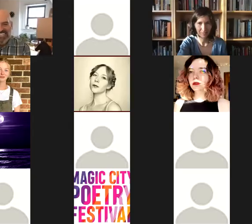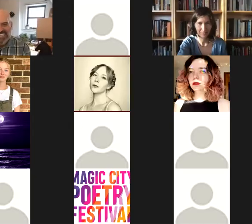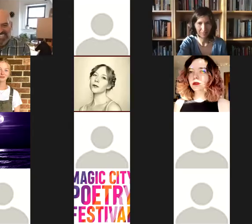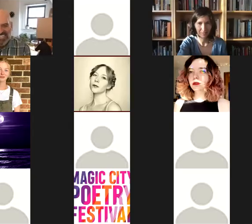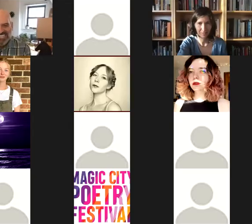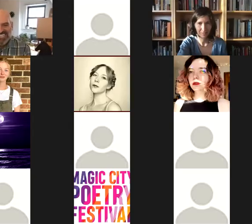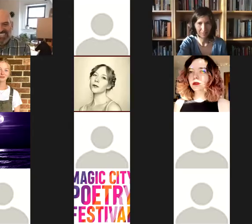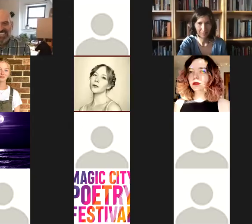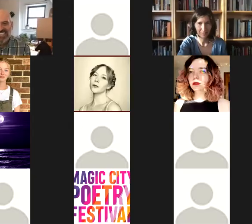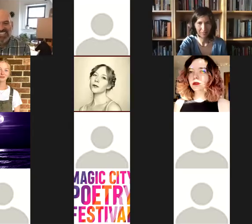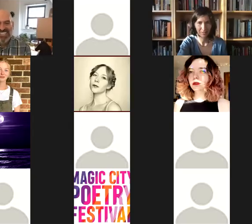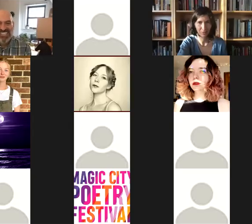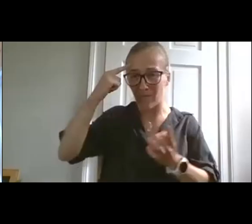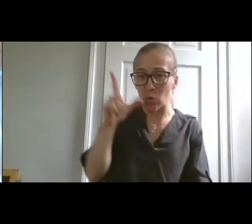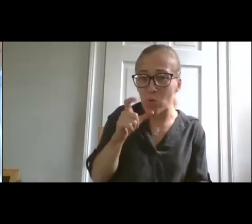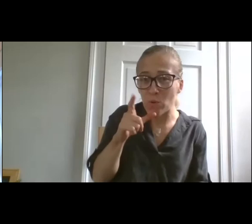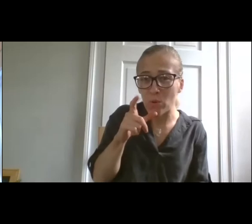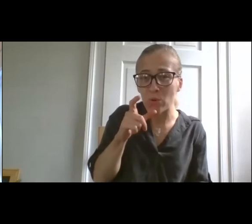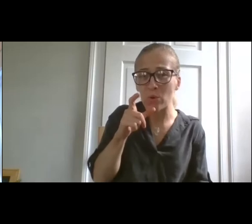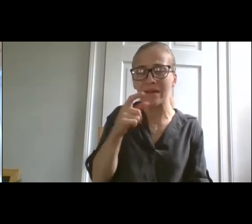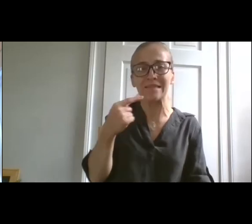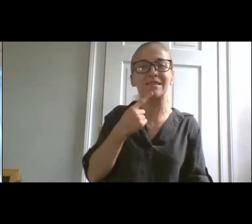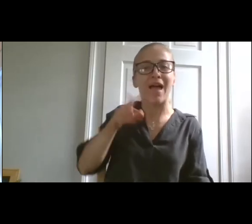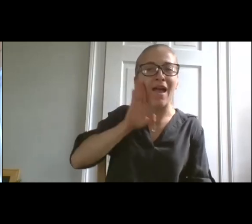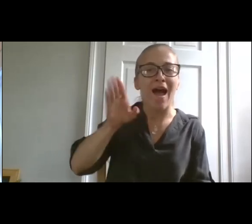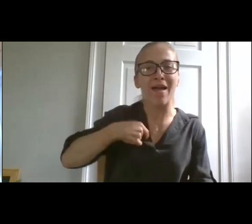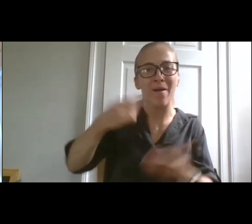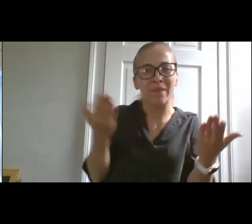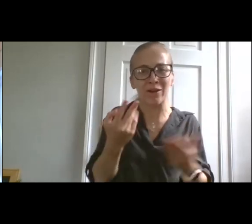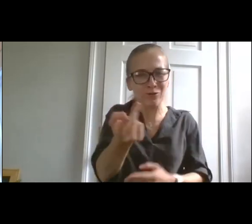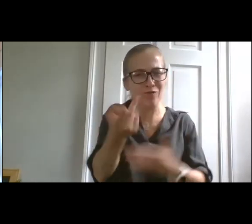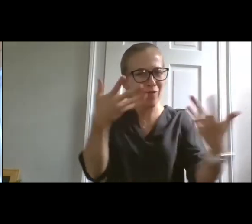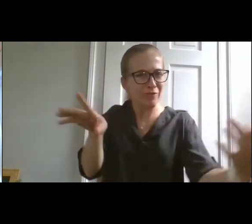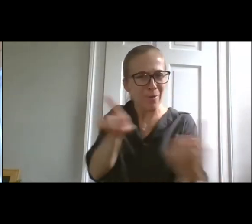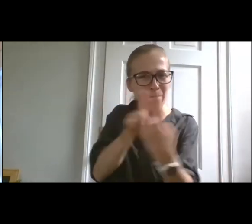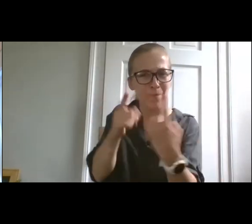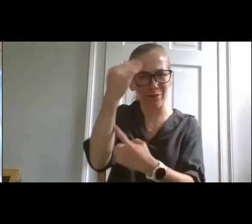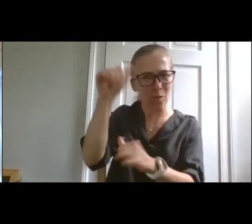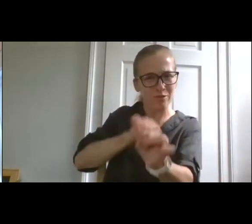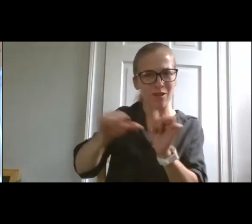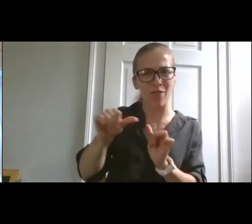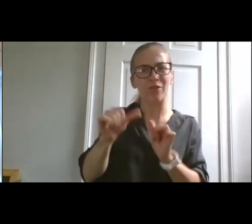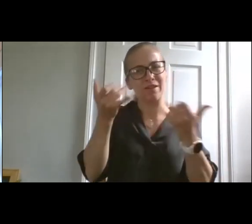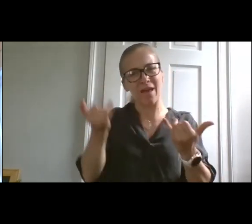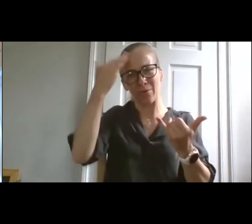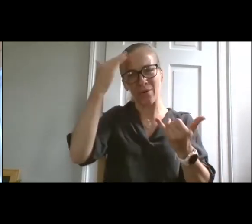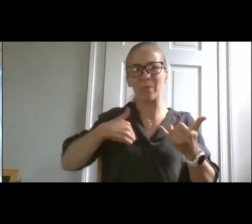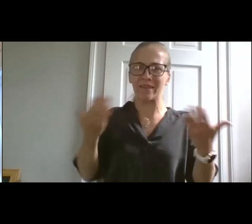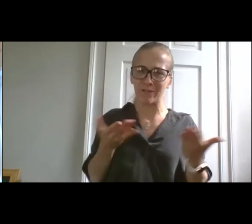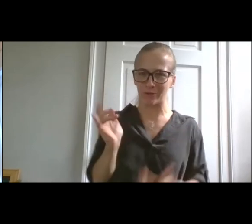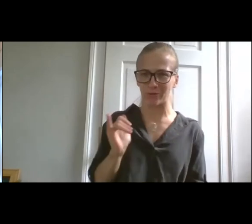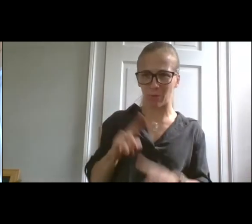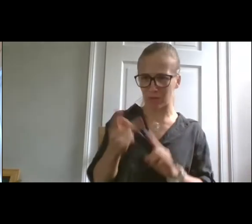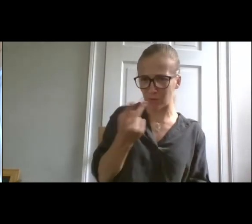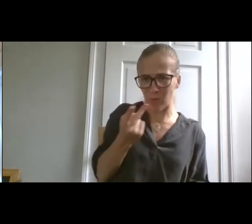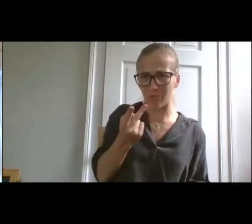we wave at people to say, hi, I'm here, we know each other, now you know that I'm here, right? Except we